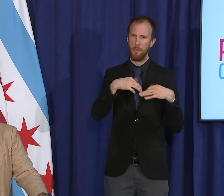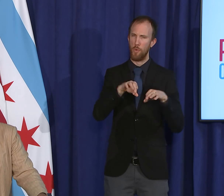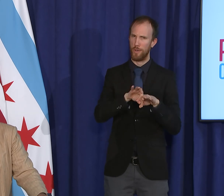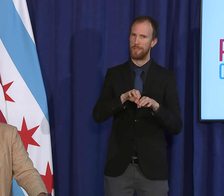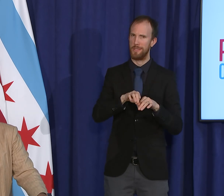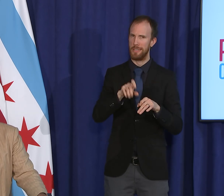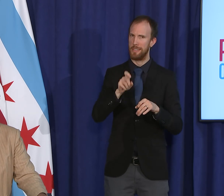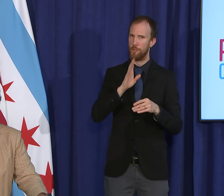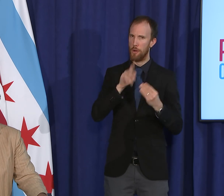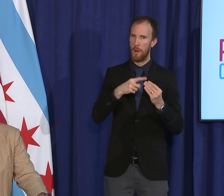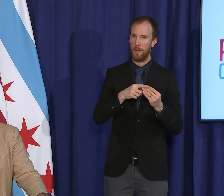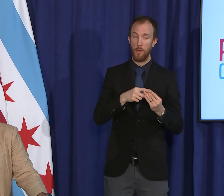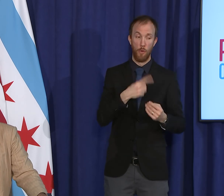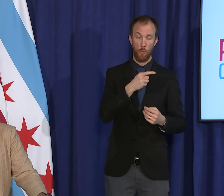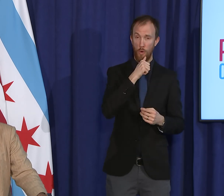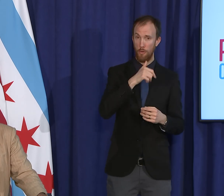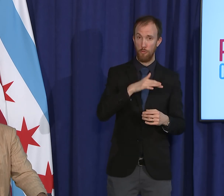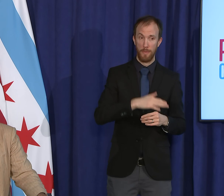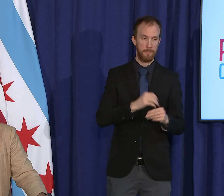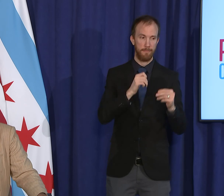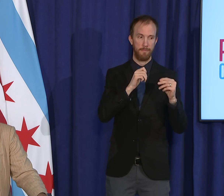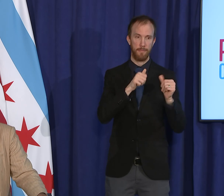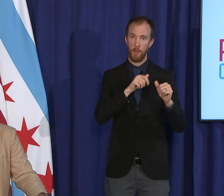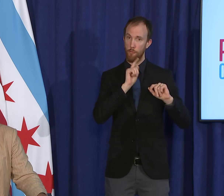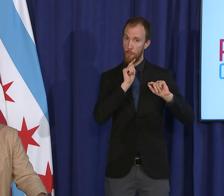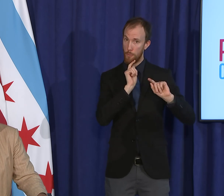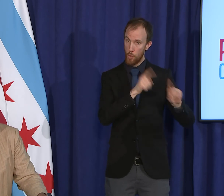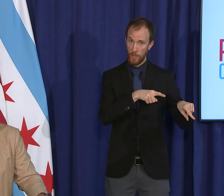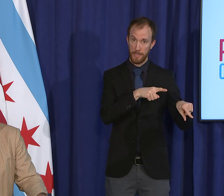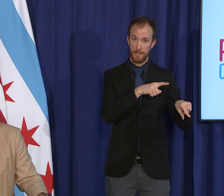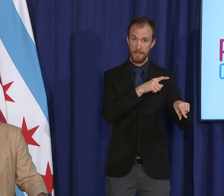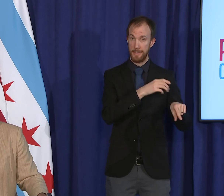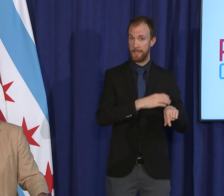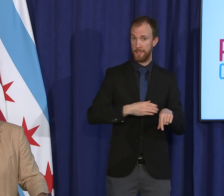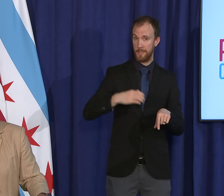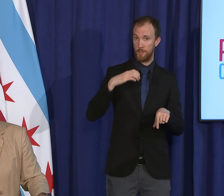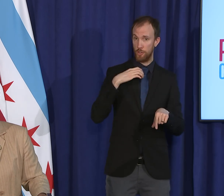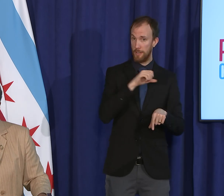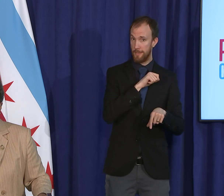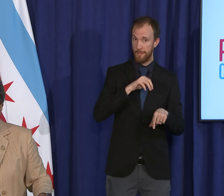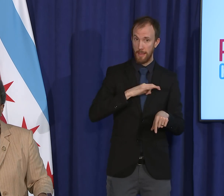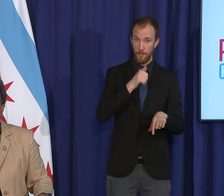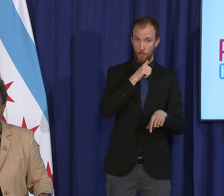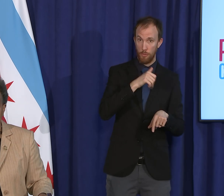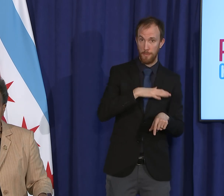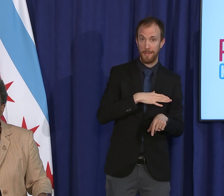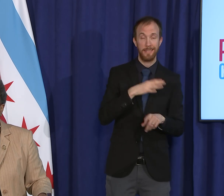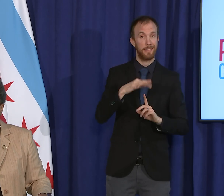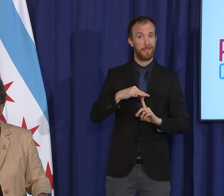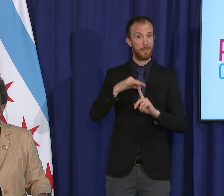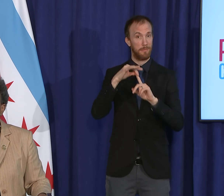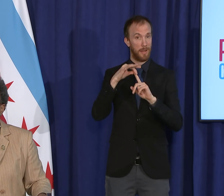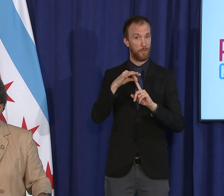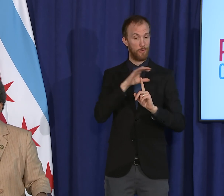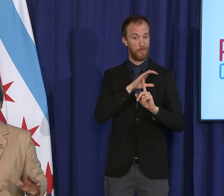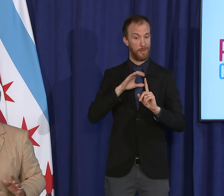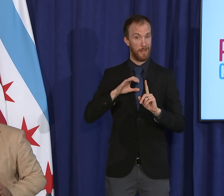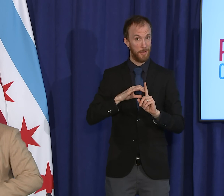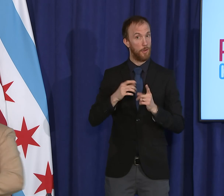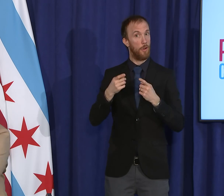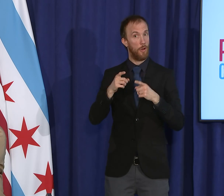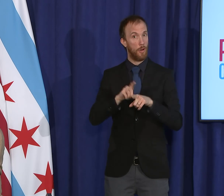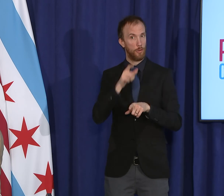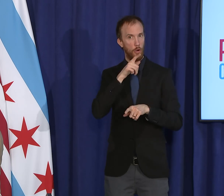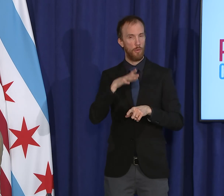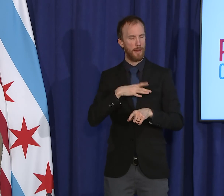a report to the chief of staff, a woman, and to the special counsel, also a woman, and that the solution was to